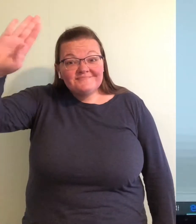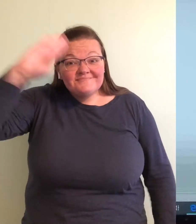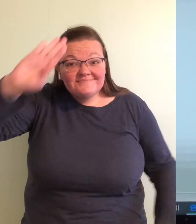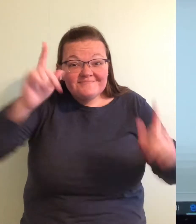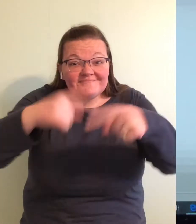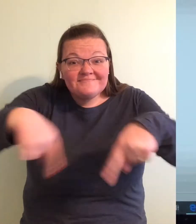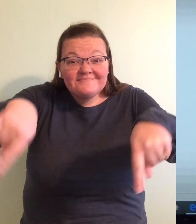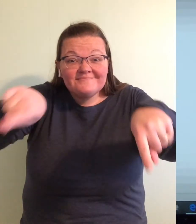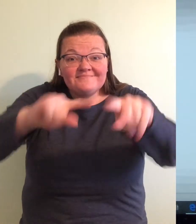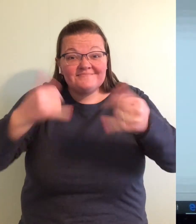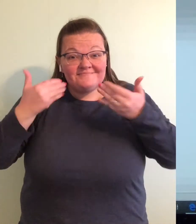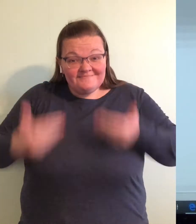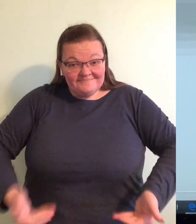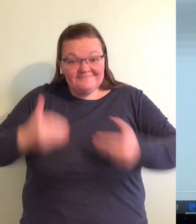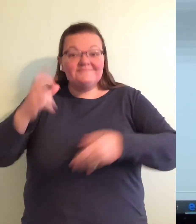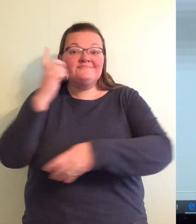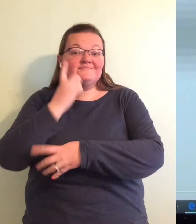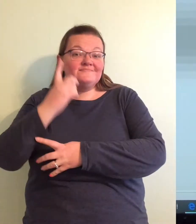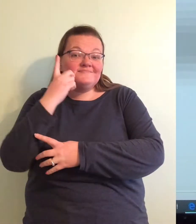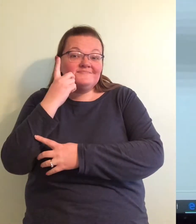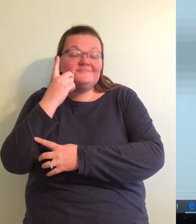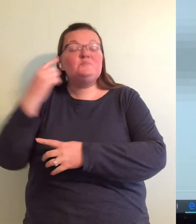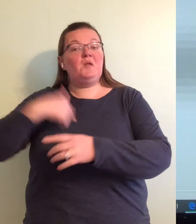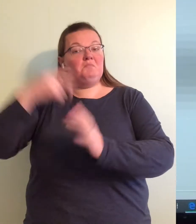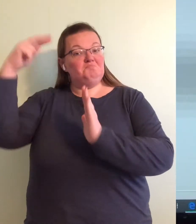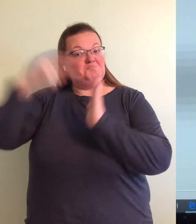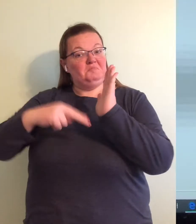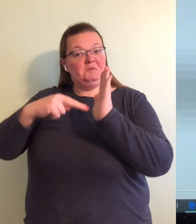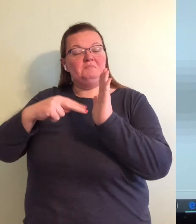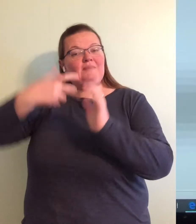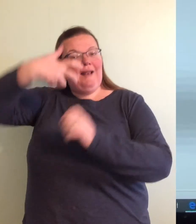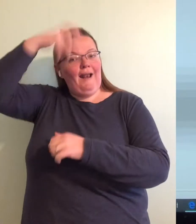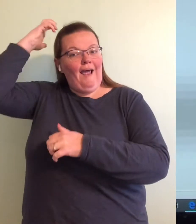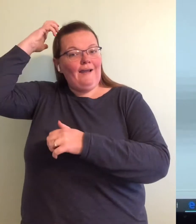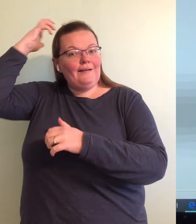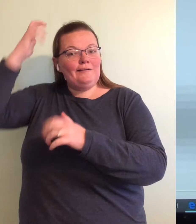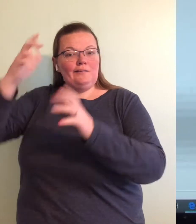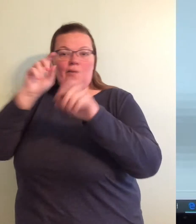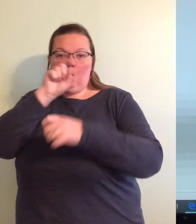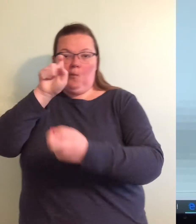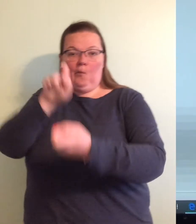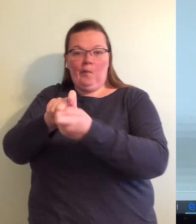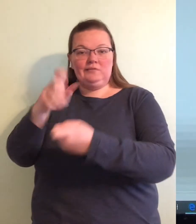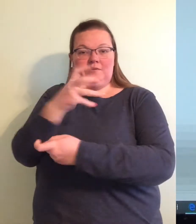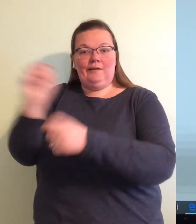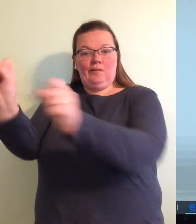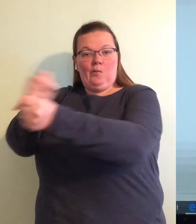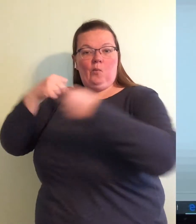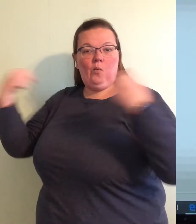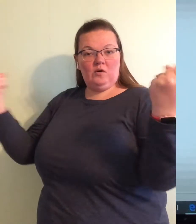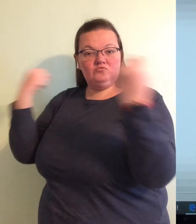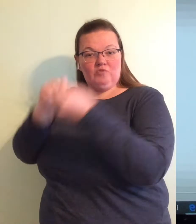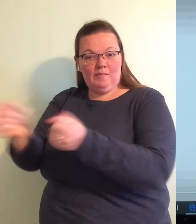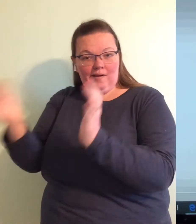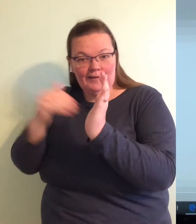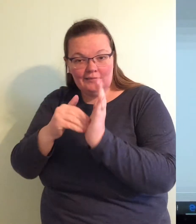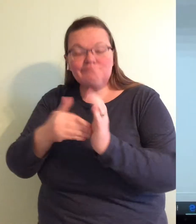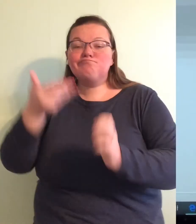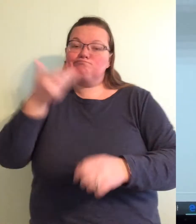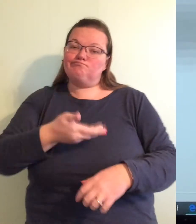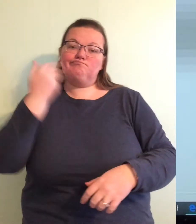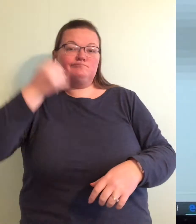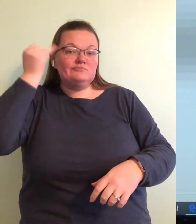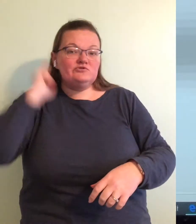Hello, everybody. It's Dr. Hayden, and I am reading The Lion, the Witch, and the Wardrobe. And Miss Hughes has agreed to be our